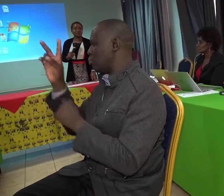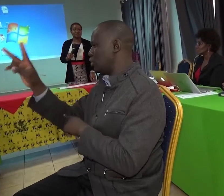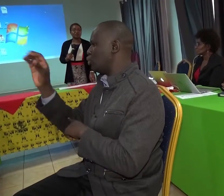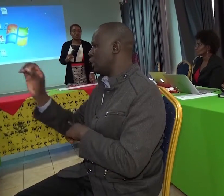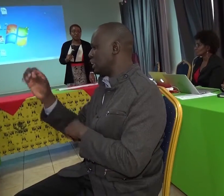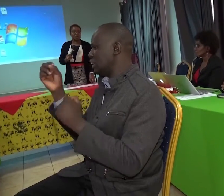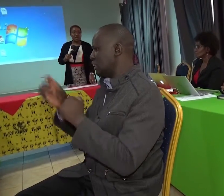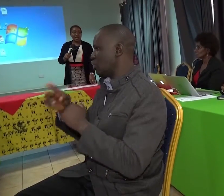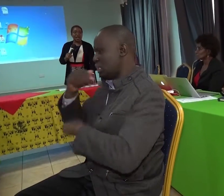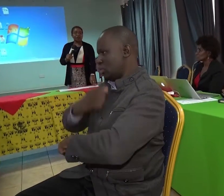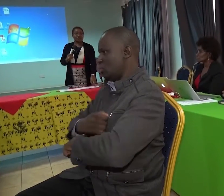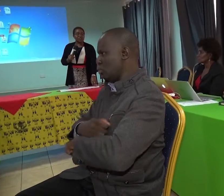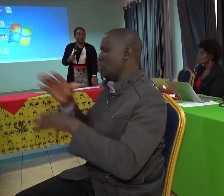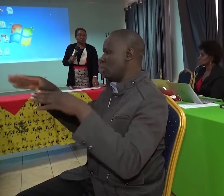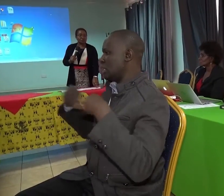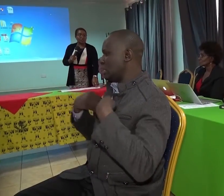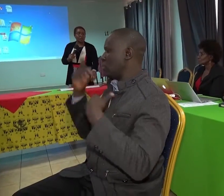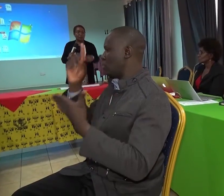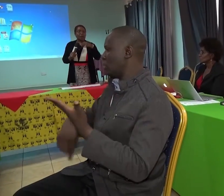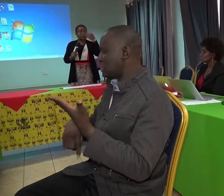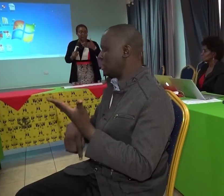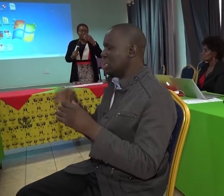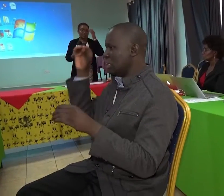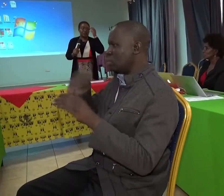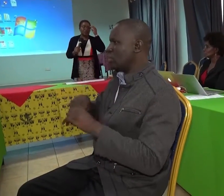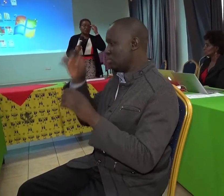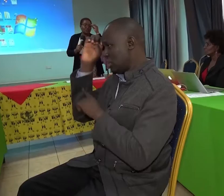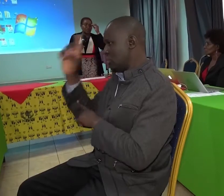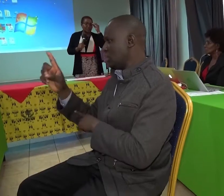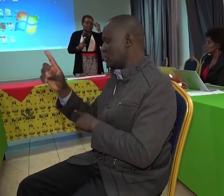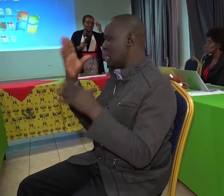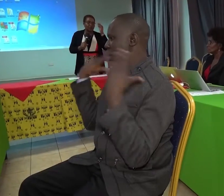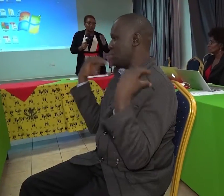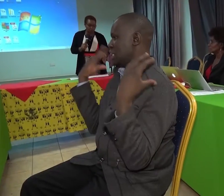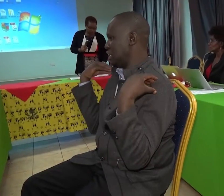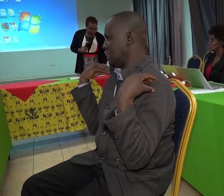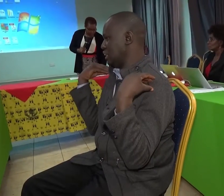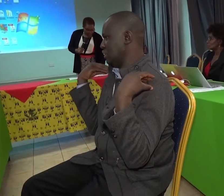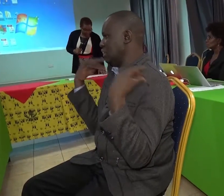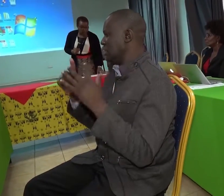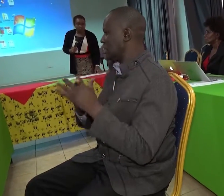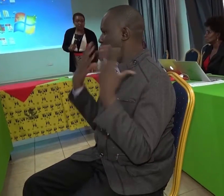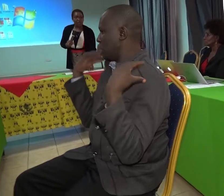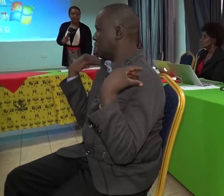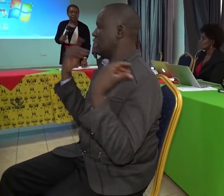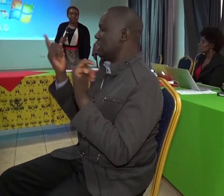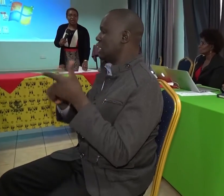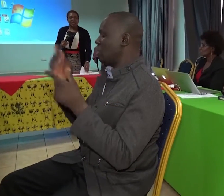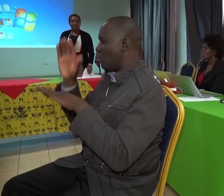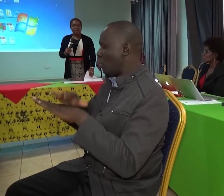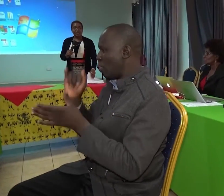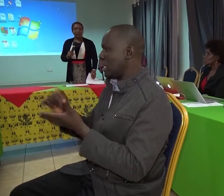take inclusive education conversation to and practice to the secondary schools. And on that